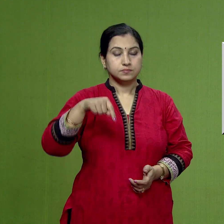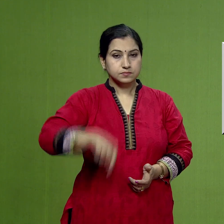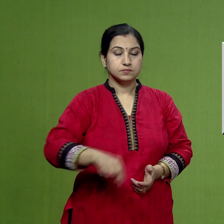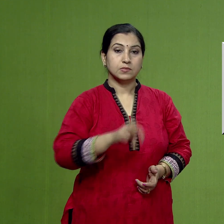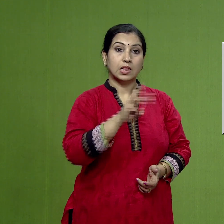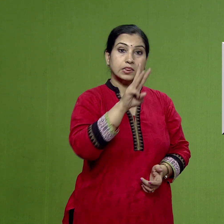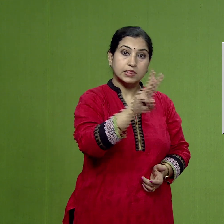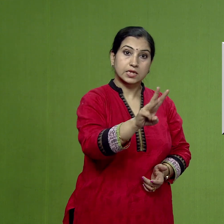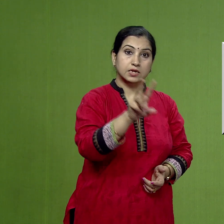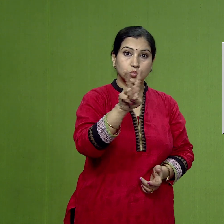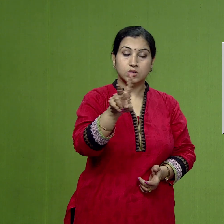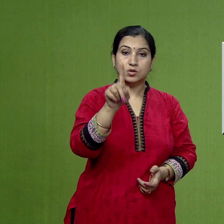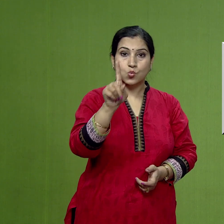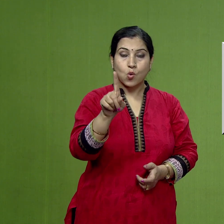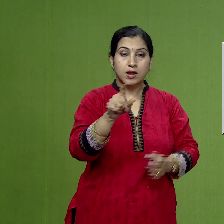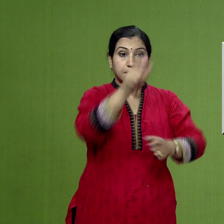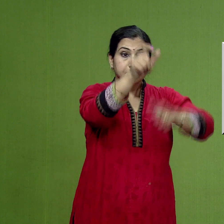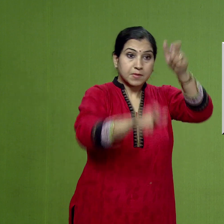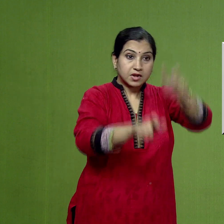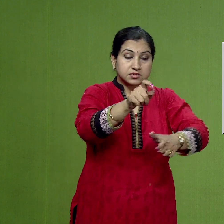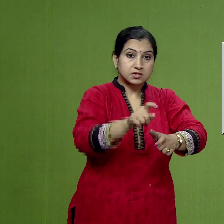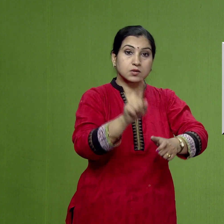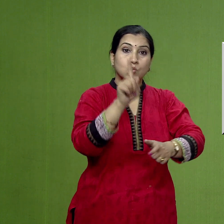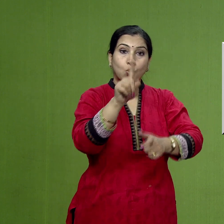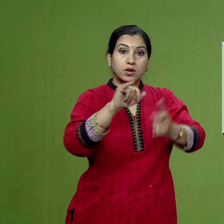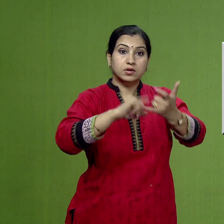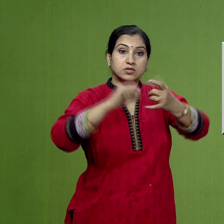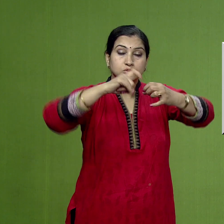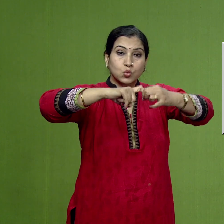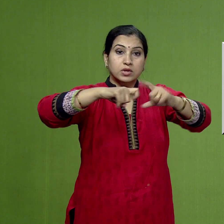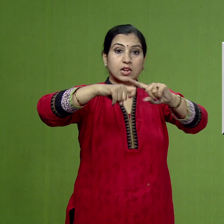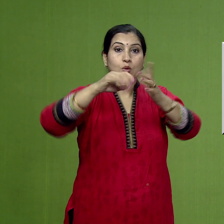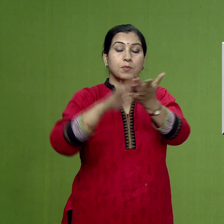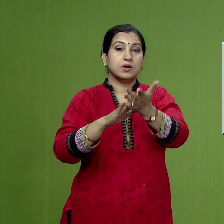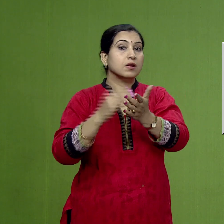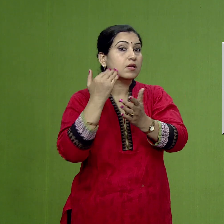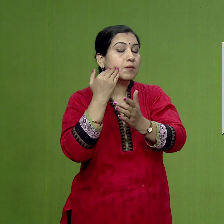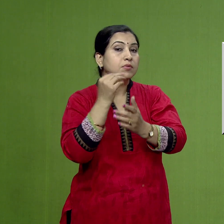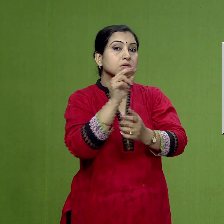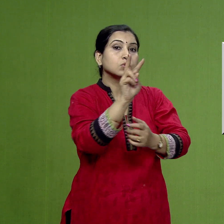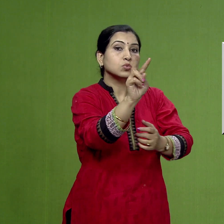325 persons per square kilometer in 2001.